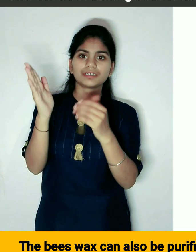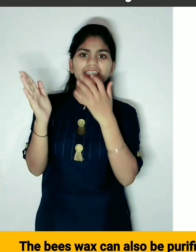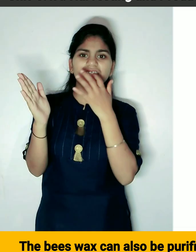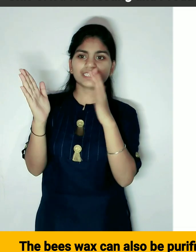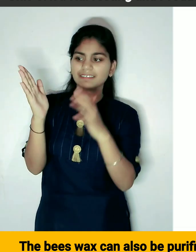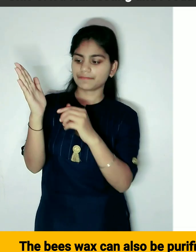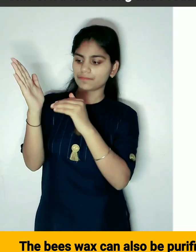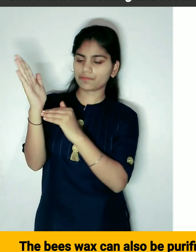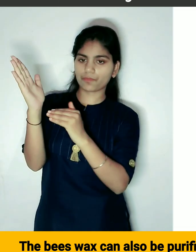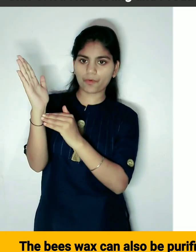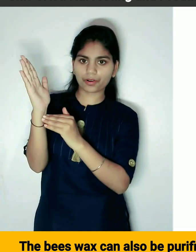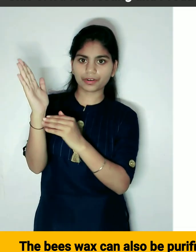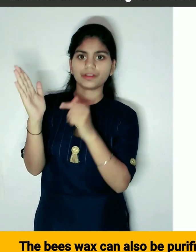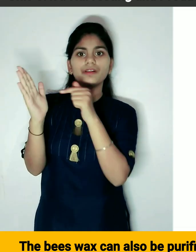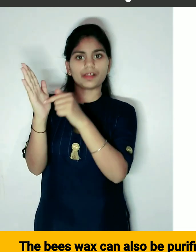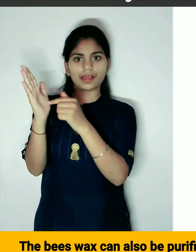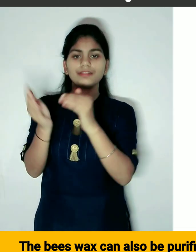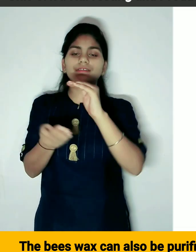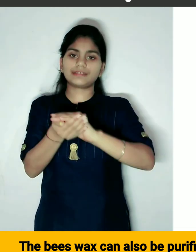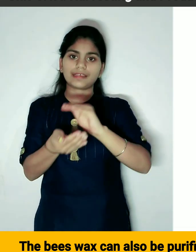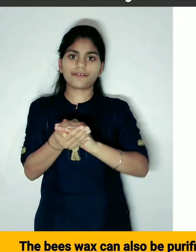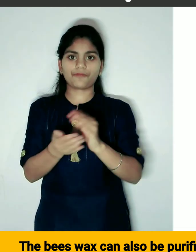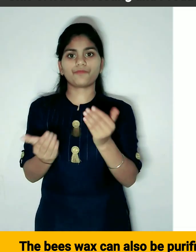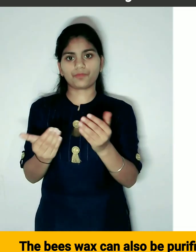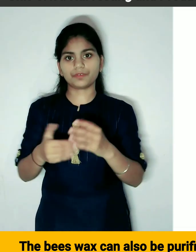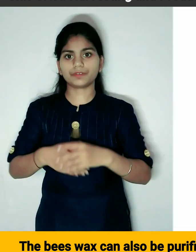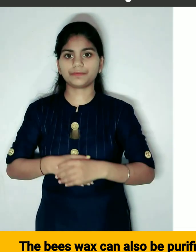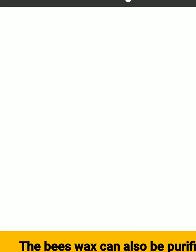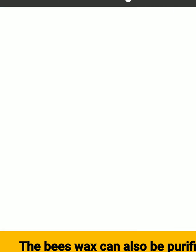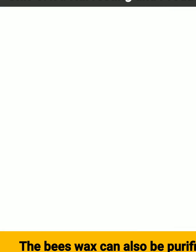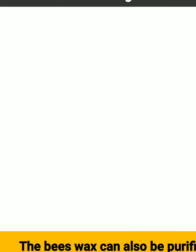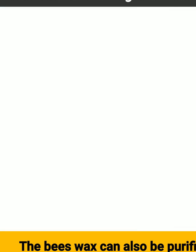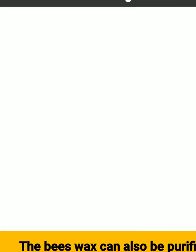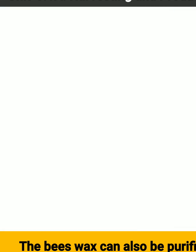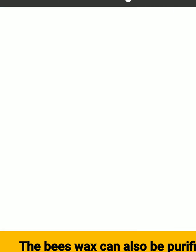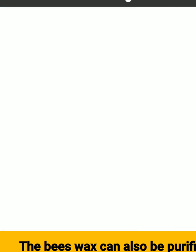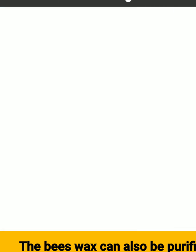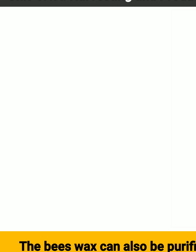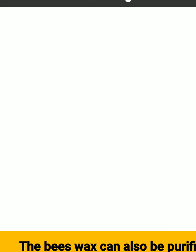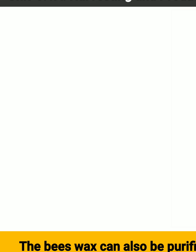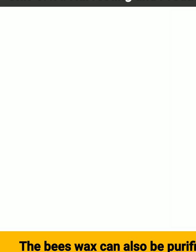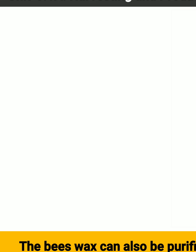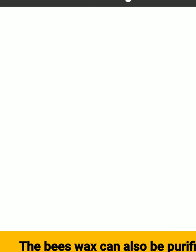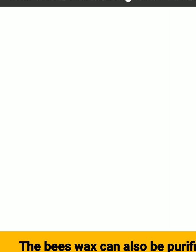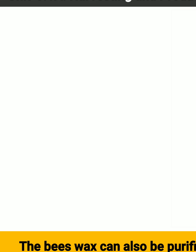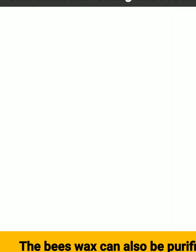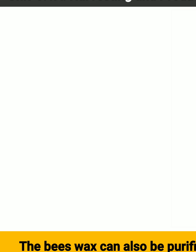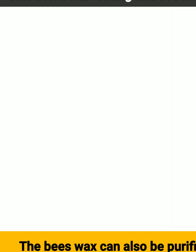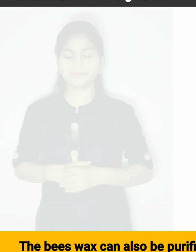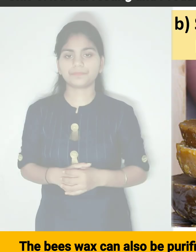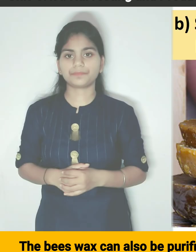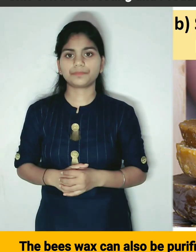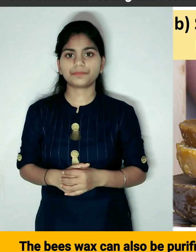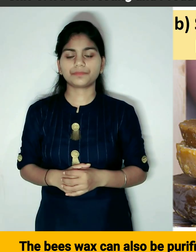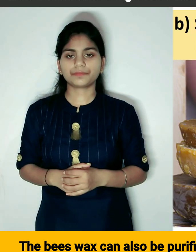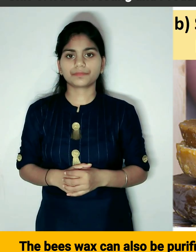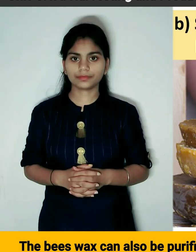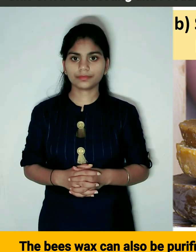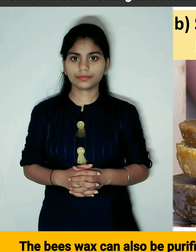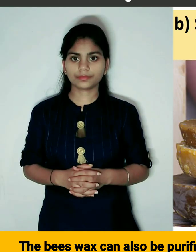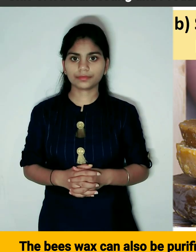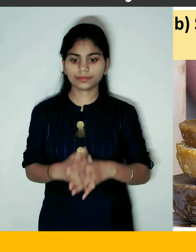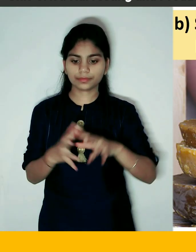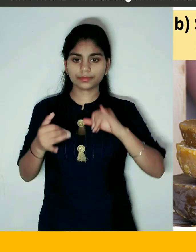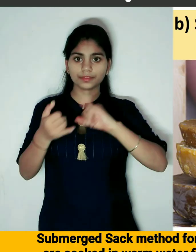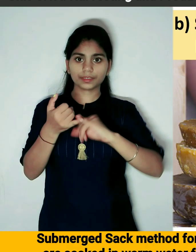water using double-walled container having water in the outer jacket.